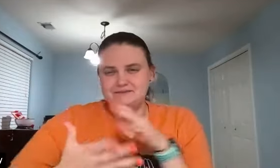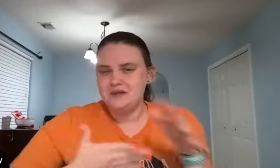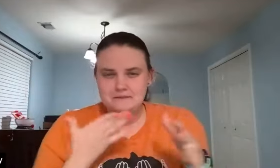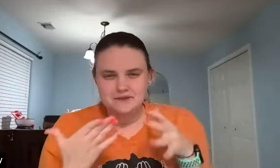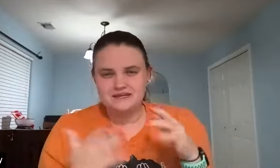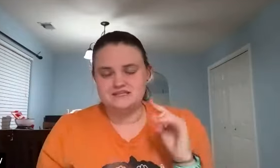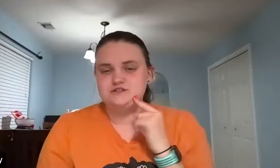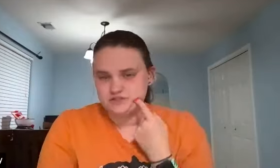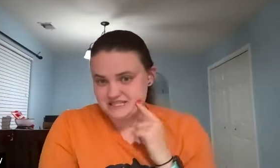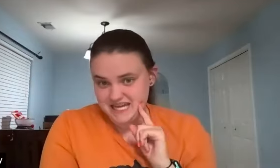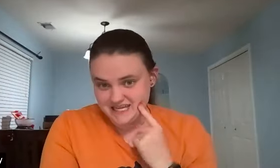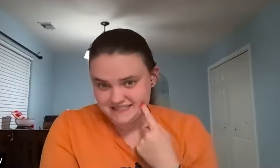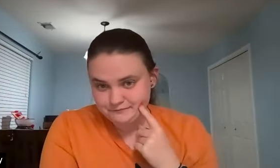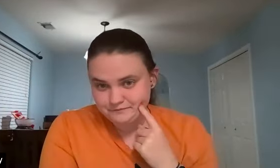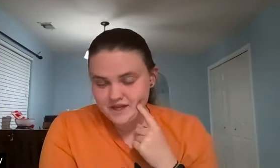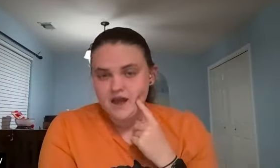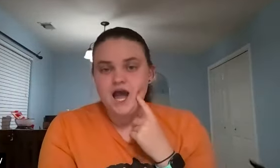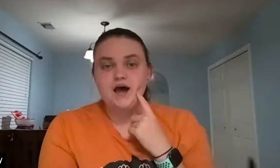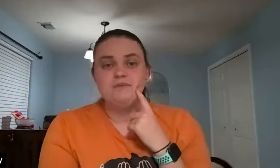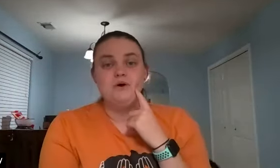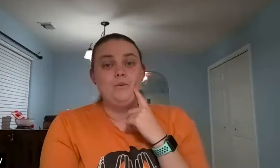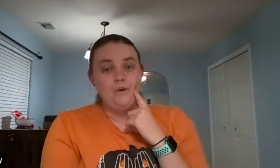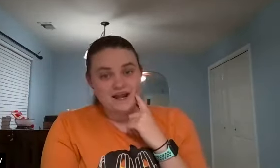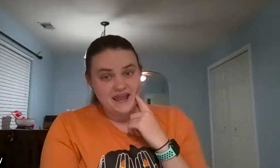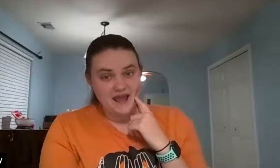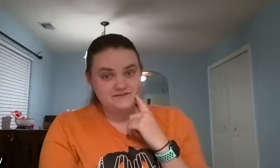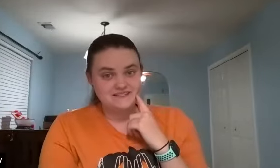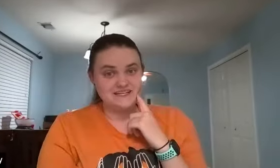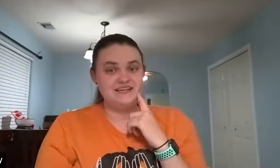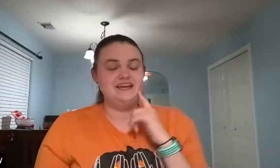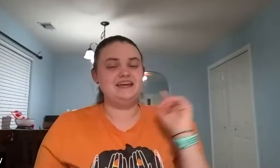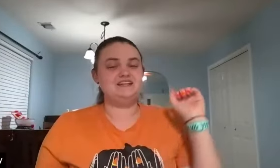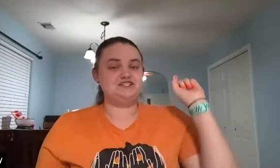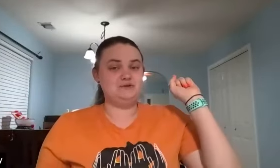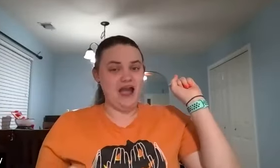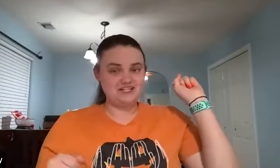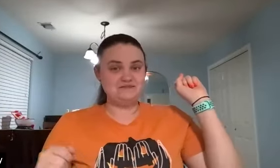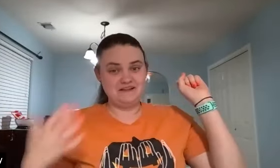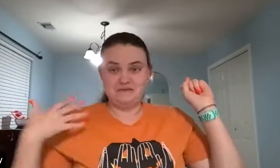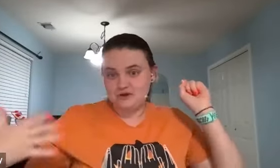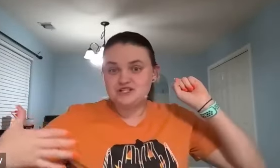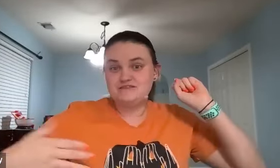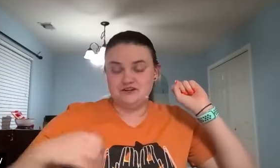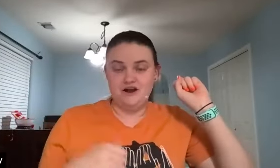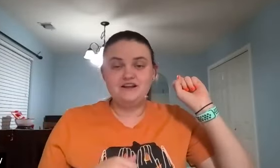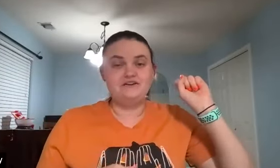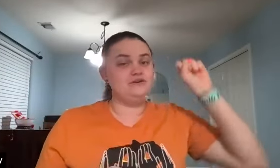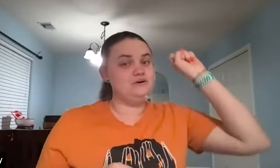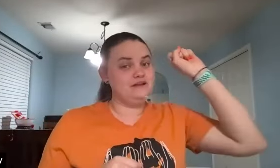of make it easier is we'll just say candy. One I have seen is you actually make like the motion of like you're knocking on the door, like